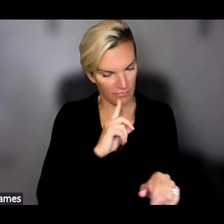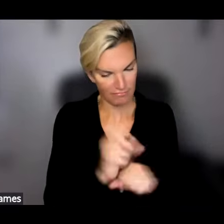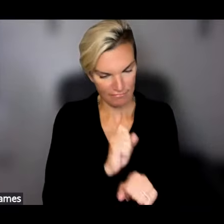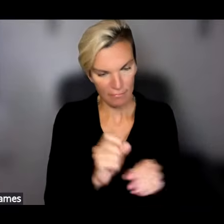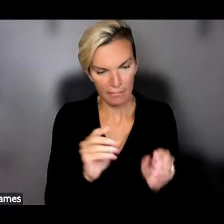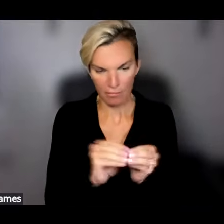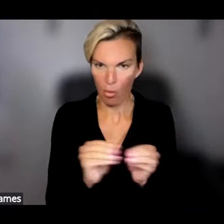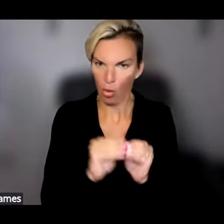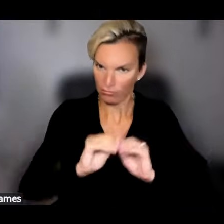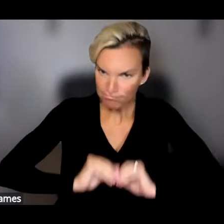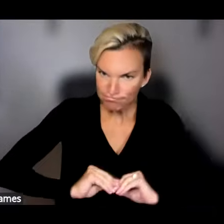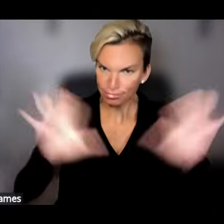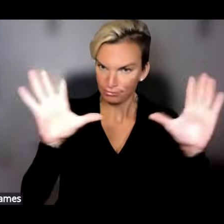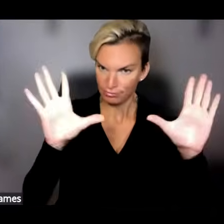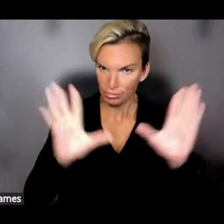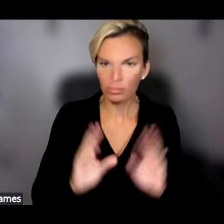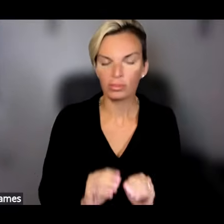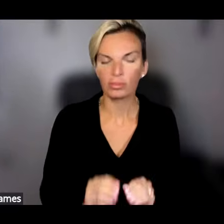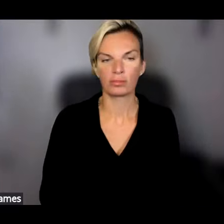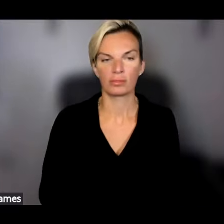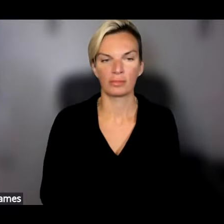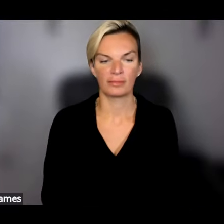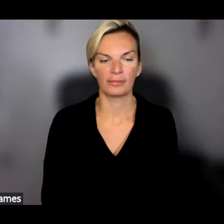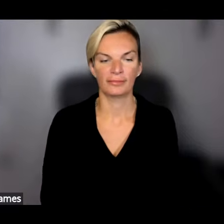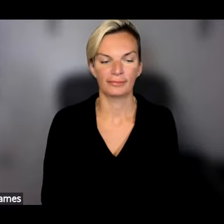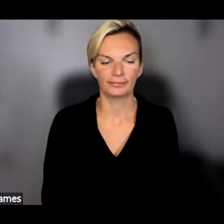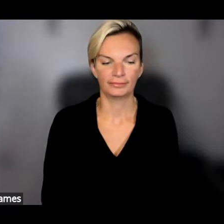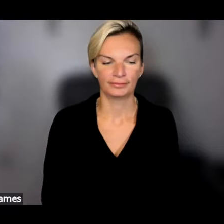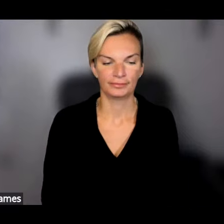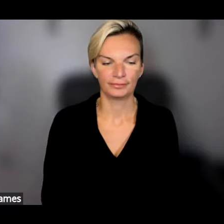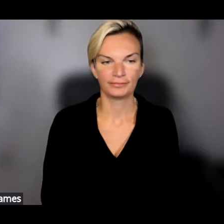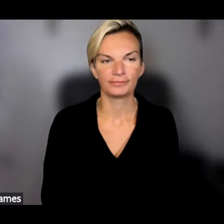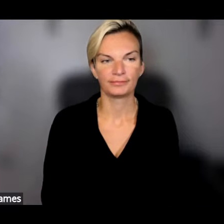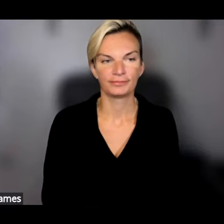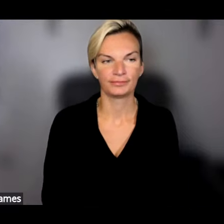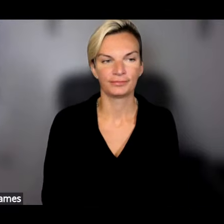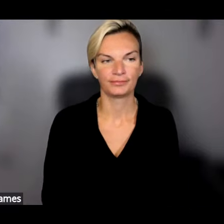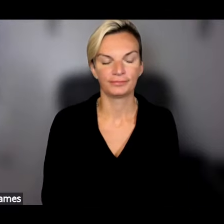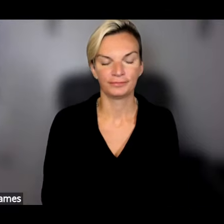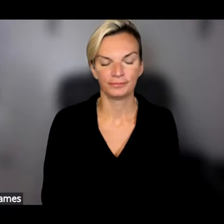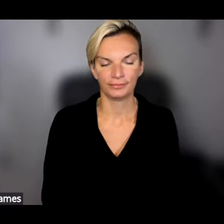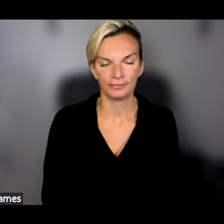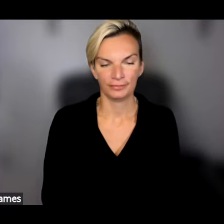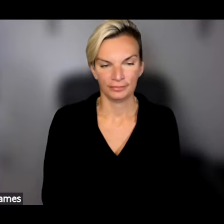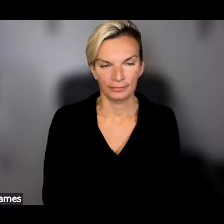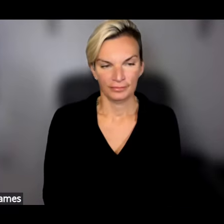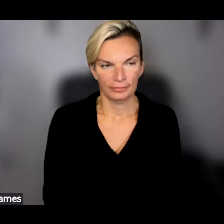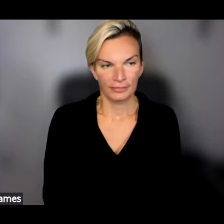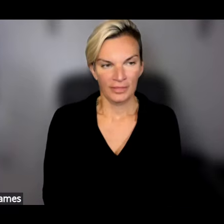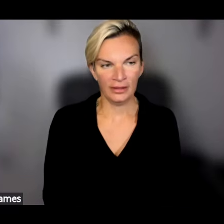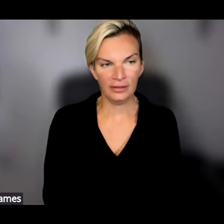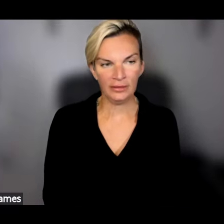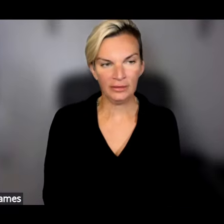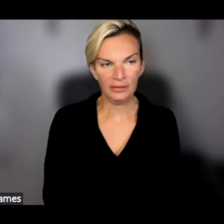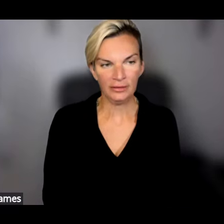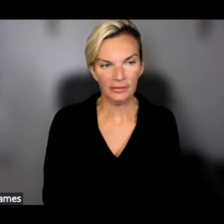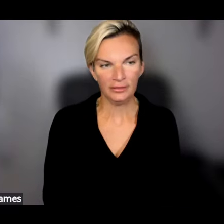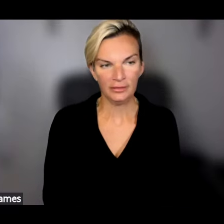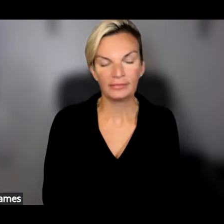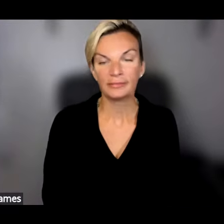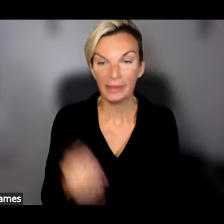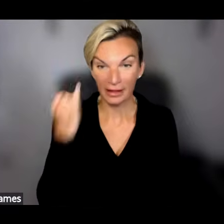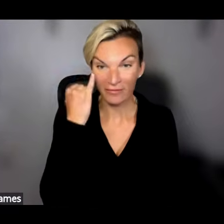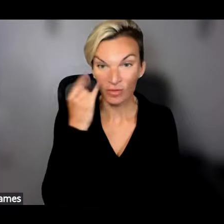against anybody. And it covers the entire statute. The bullet points get into the